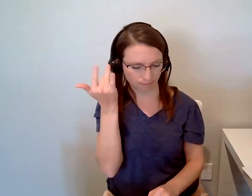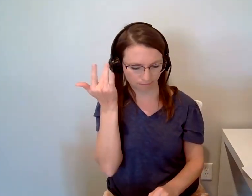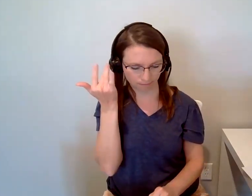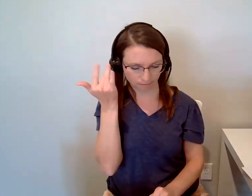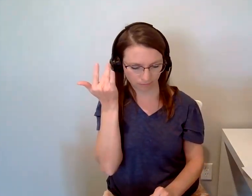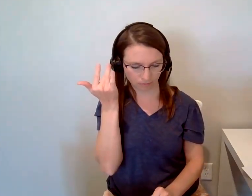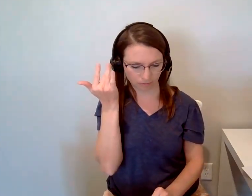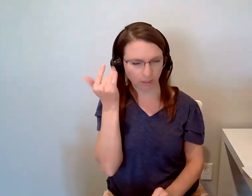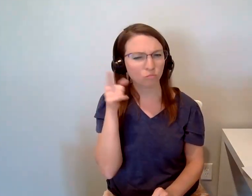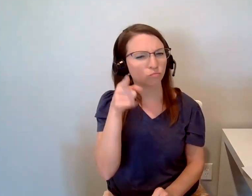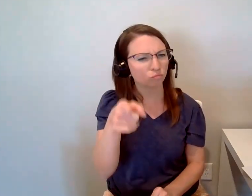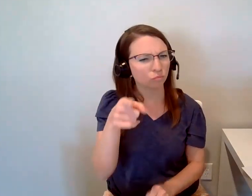Okay.